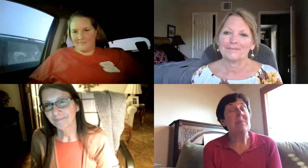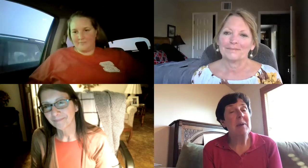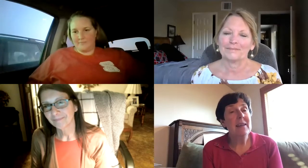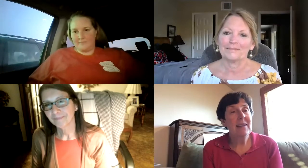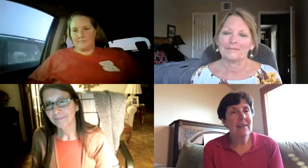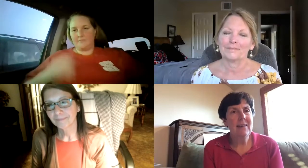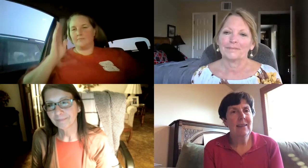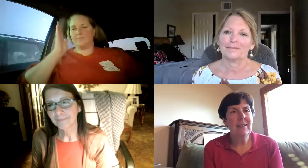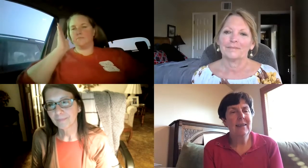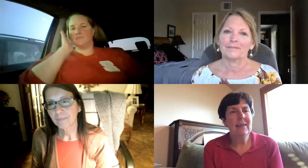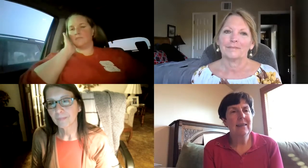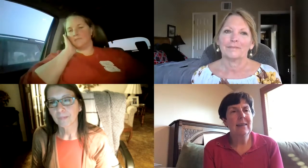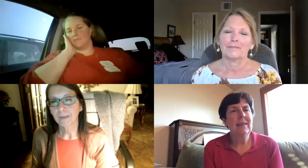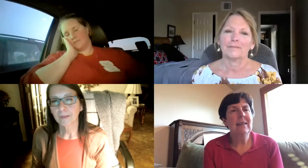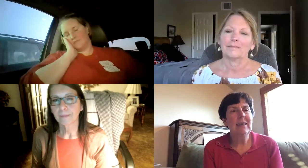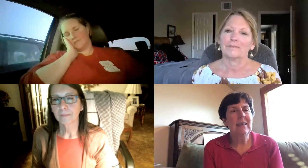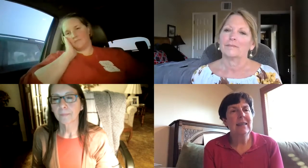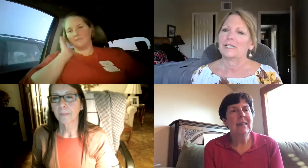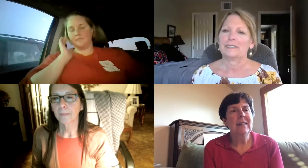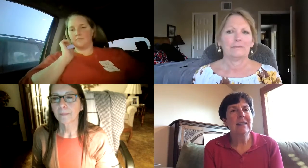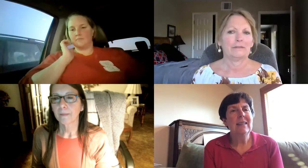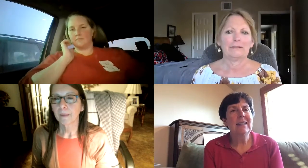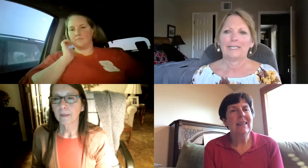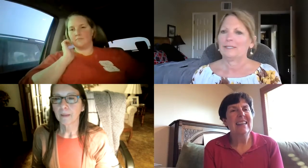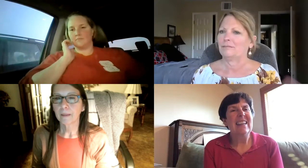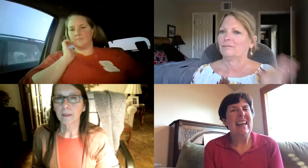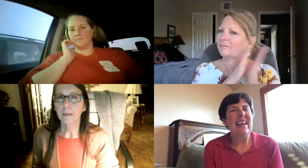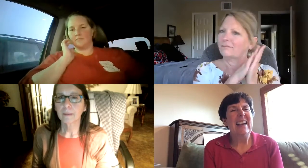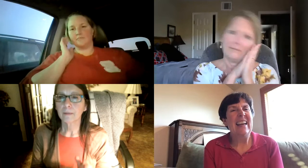Sleep.